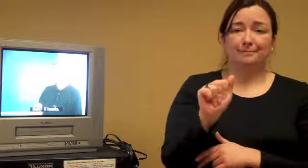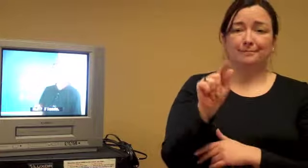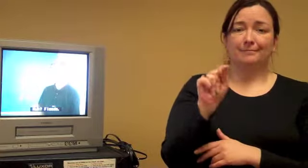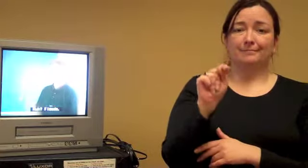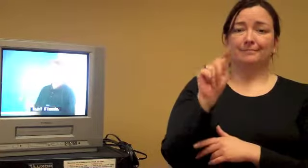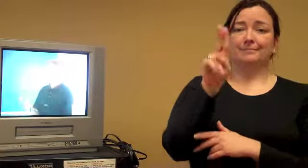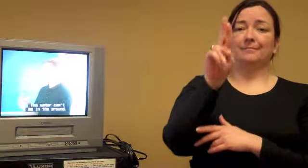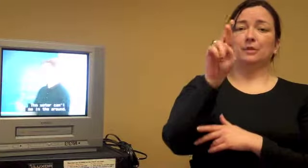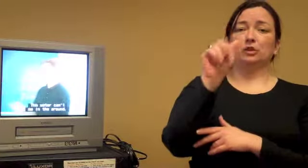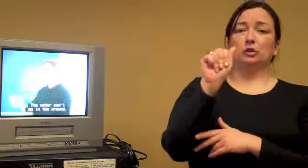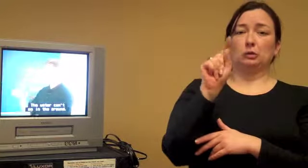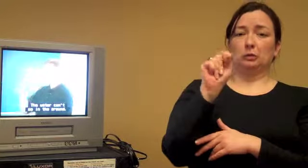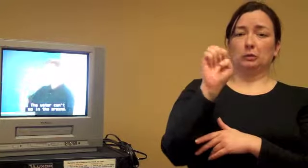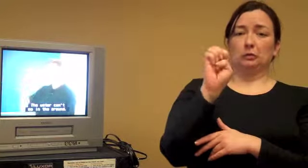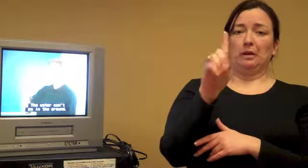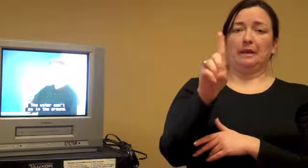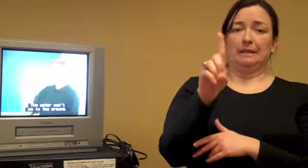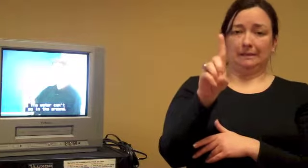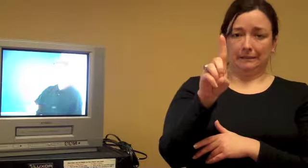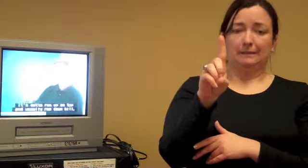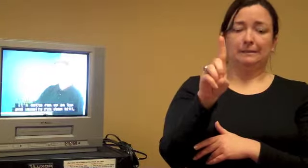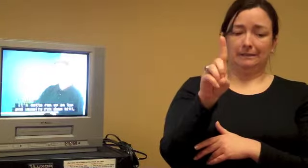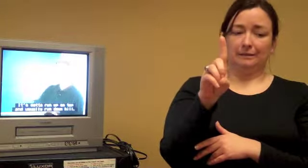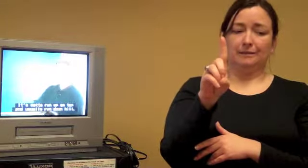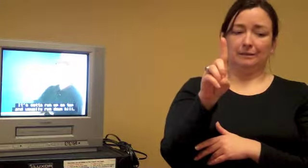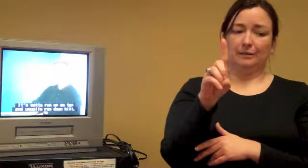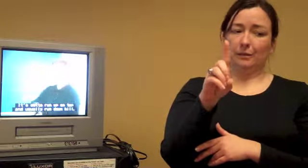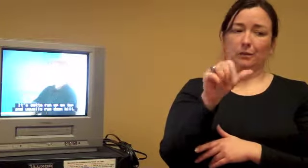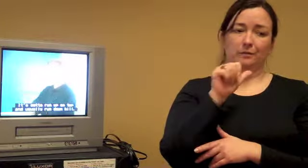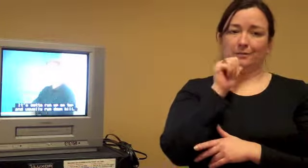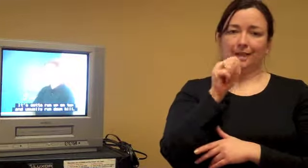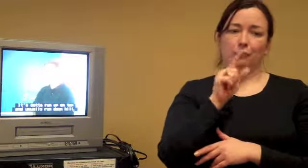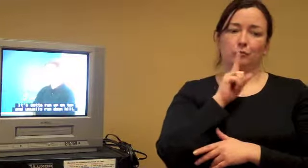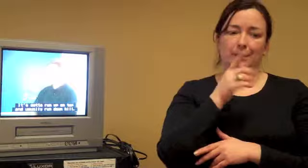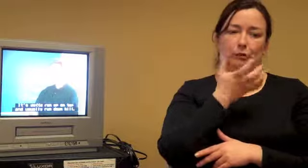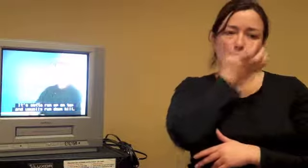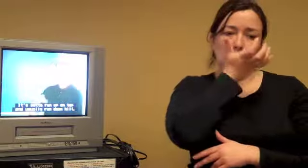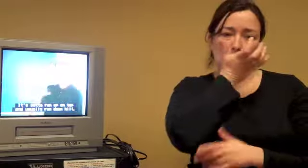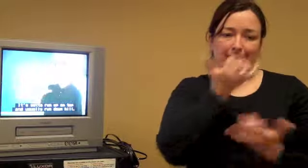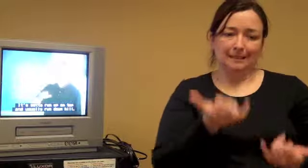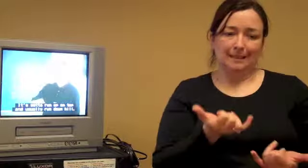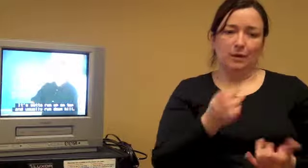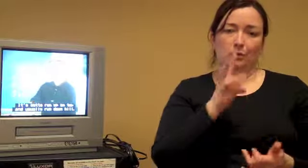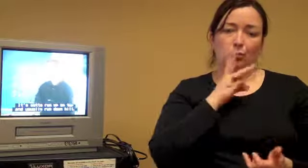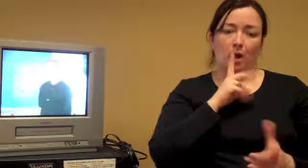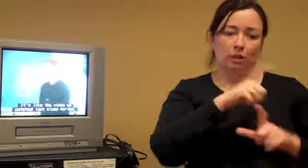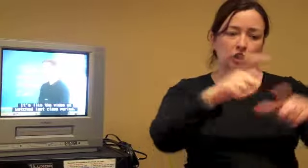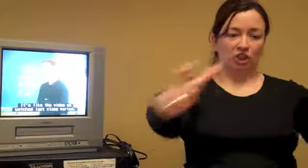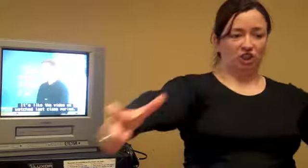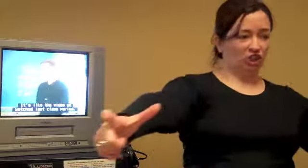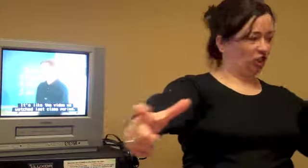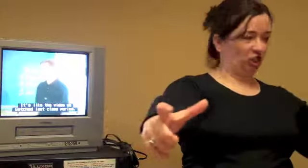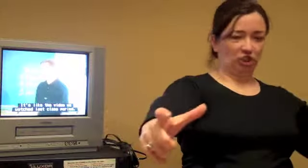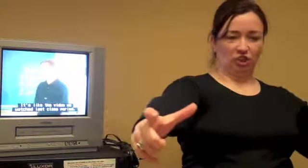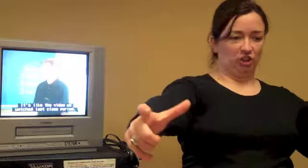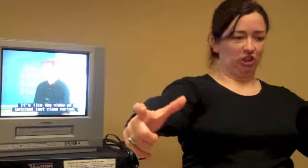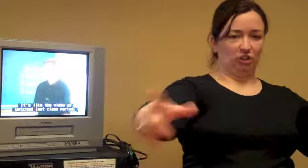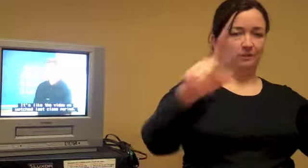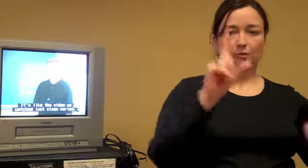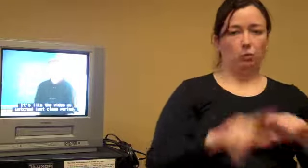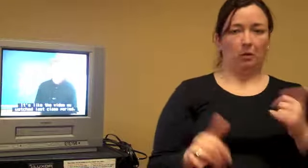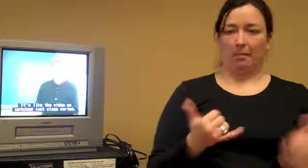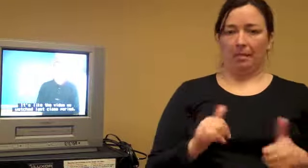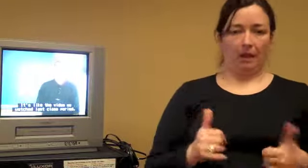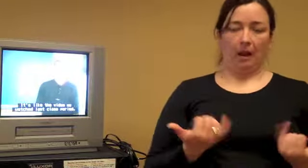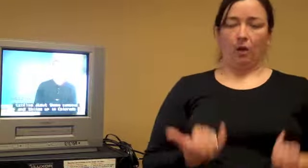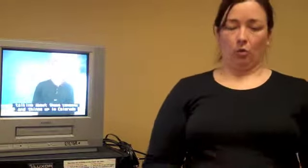Floods. The water can't go in the ground, it's got to run up on top, and usually run downhill. It's like the video we watched